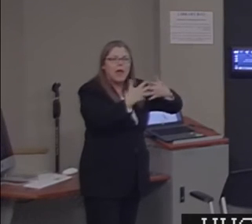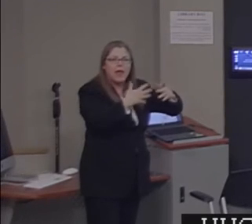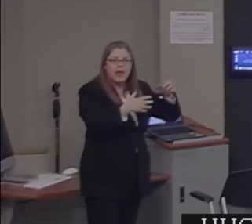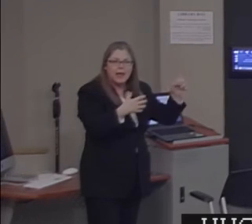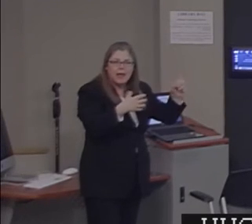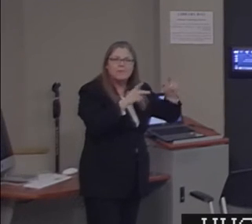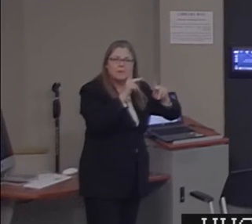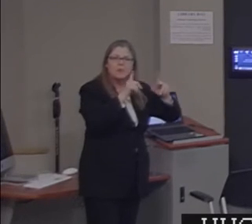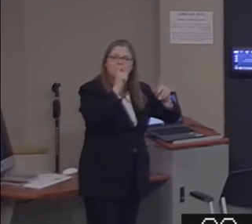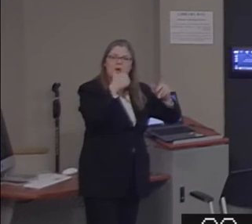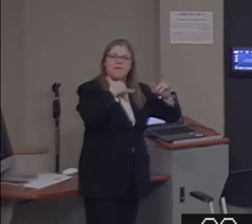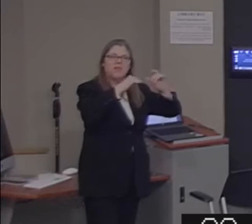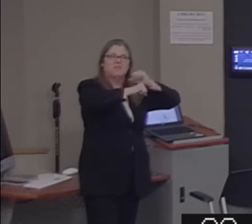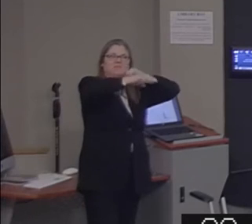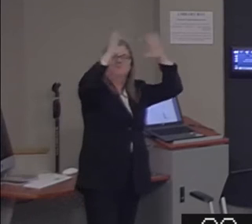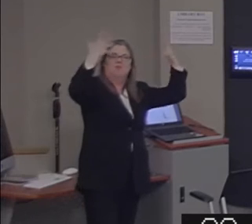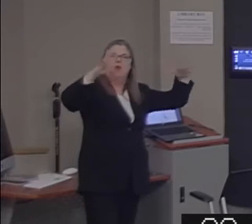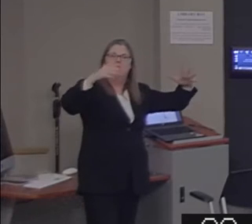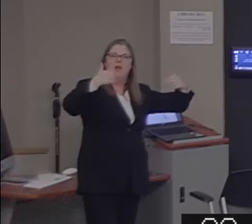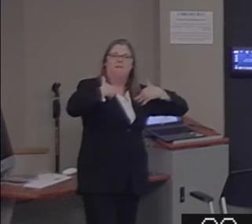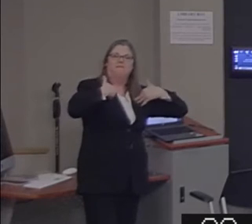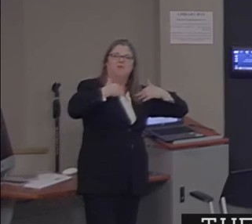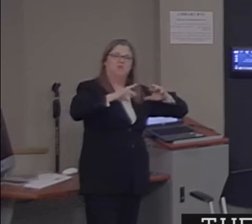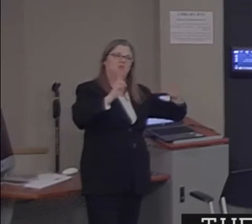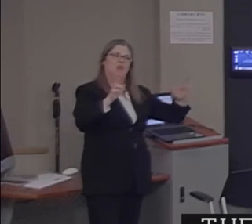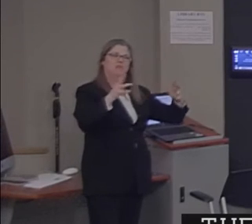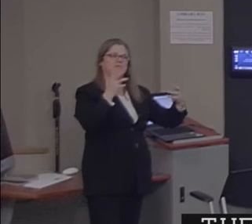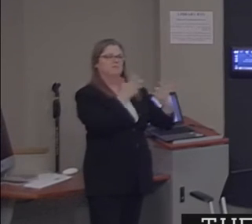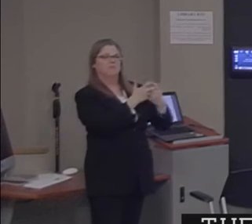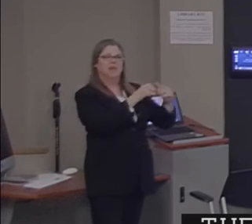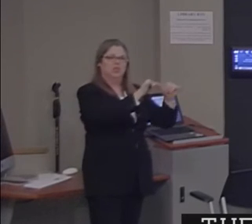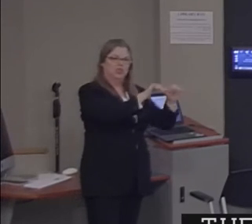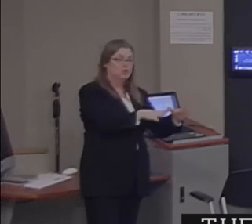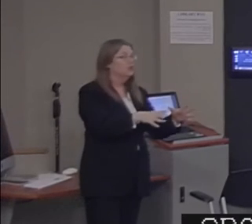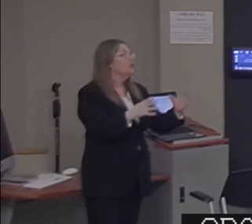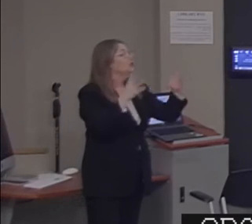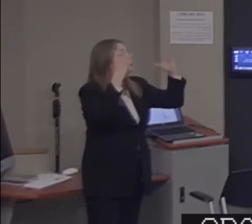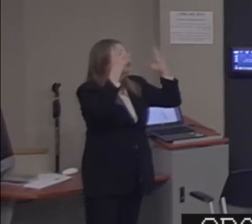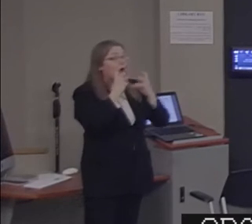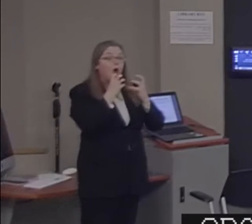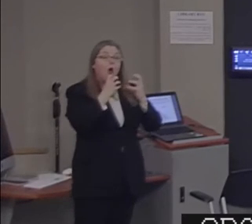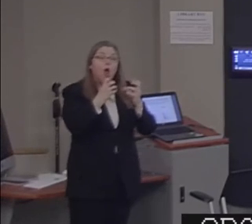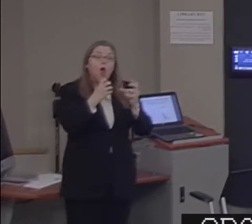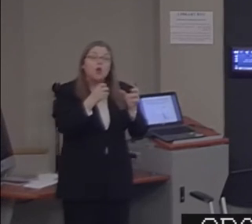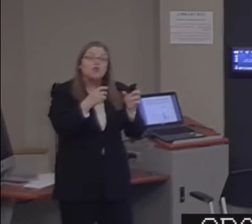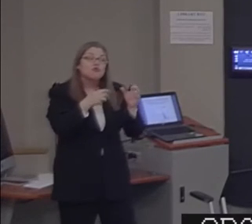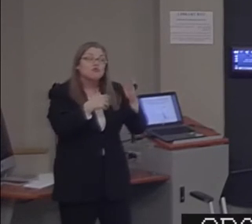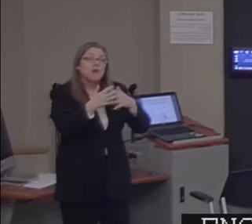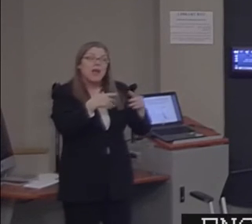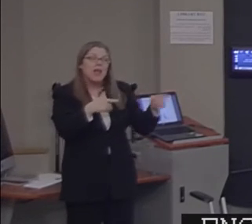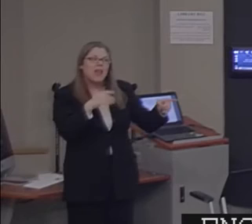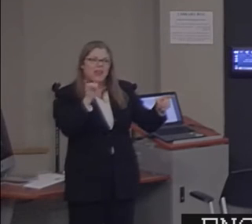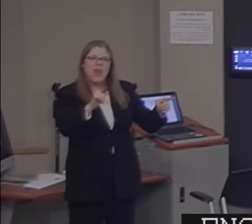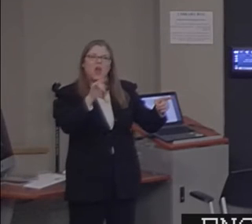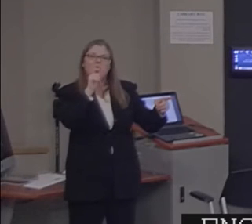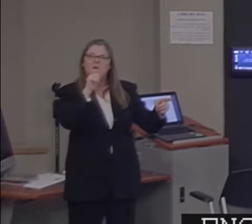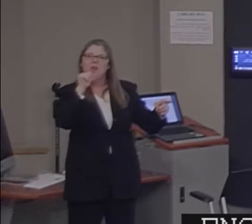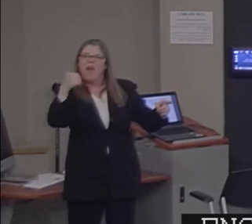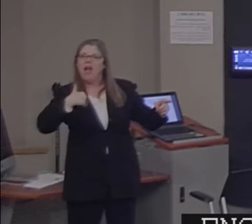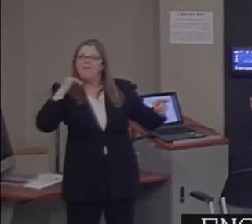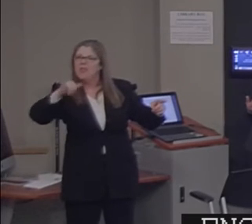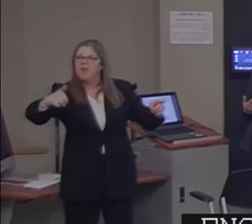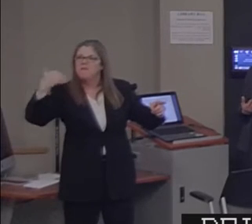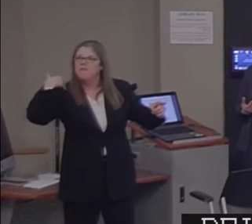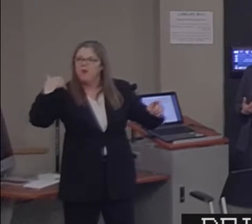of spatially qualified to be an engineer, and then the dark gray being the added people, the extra people who would be